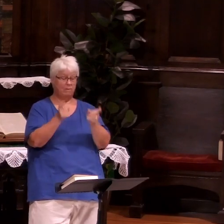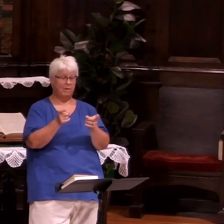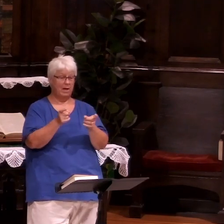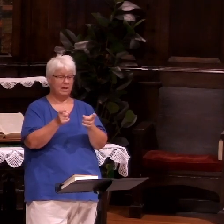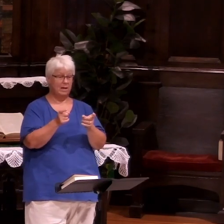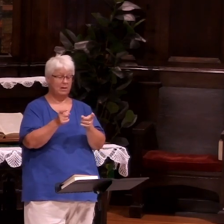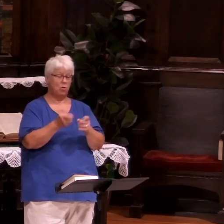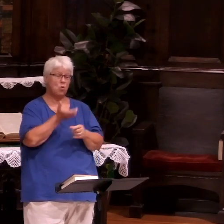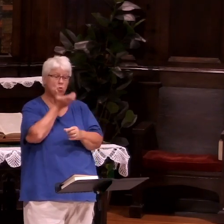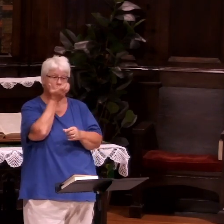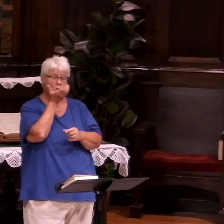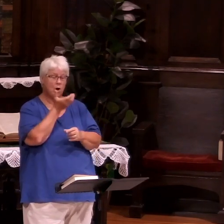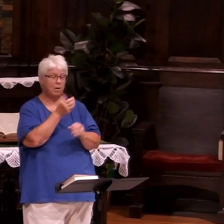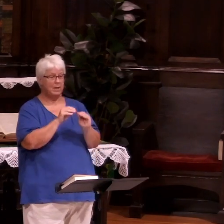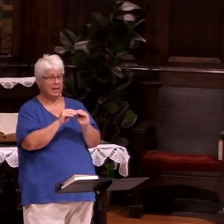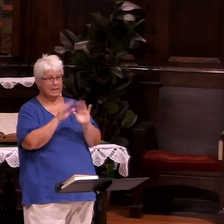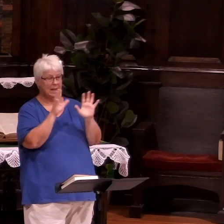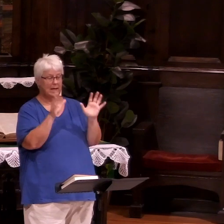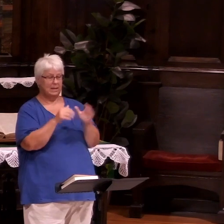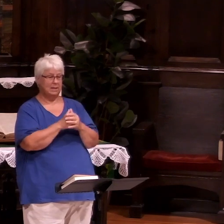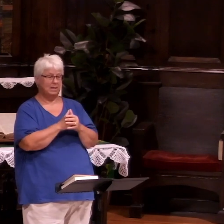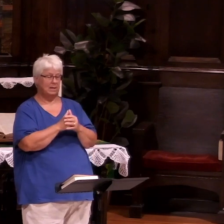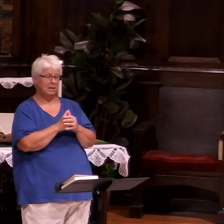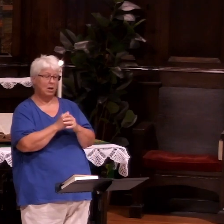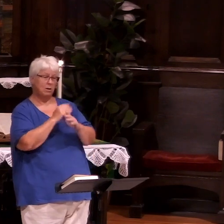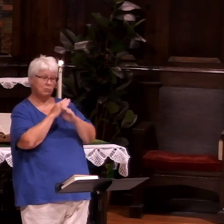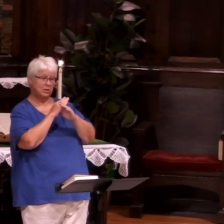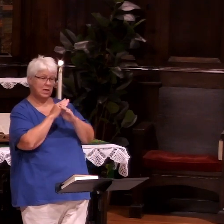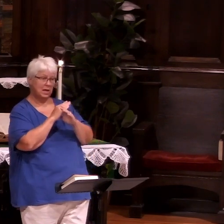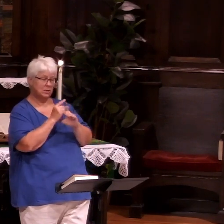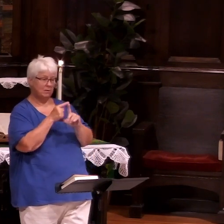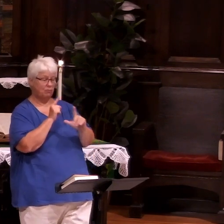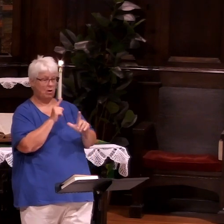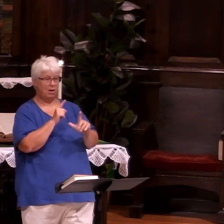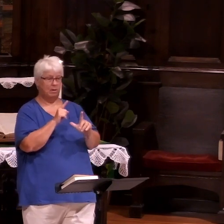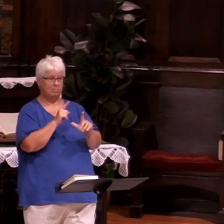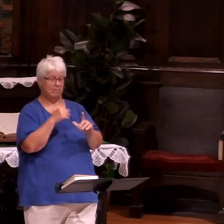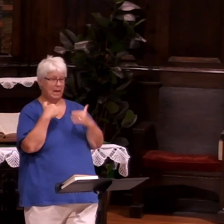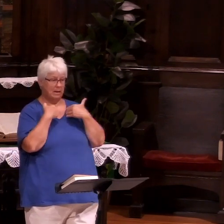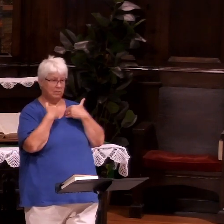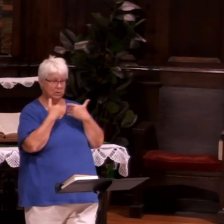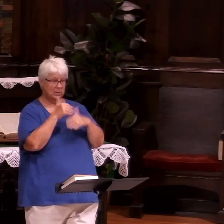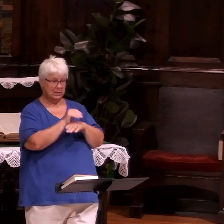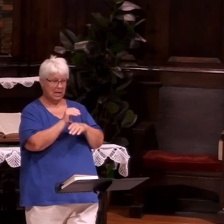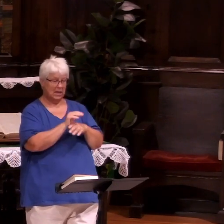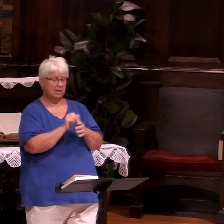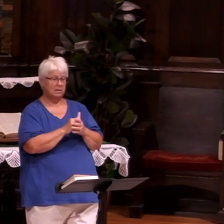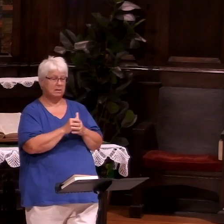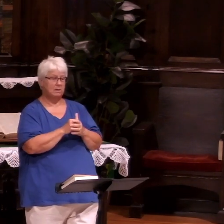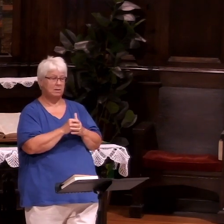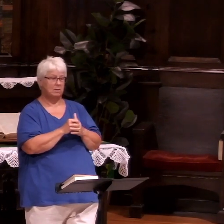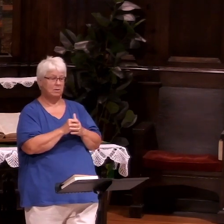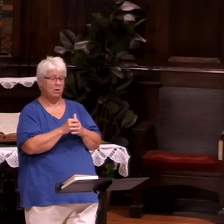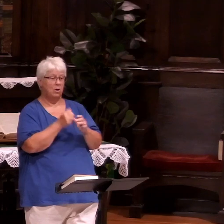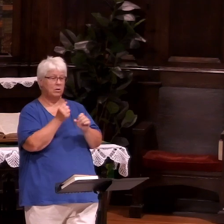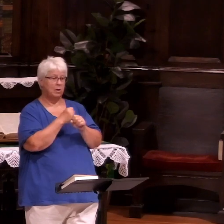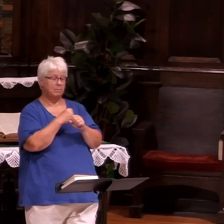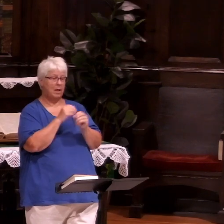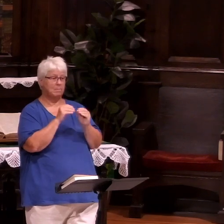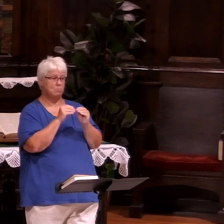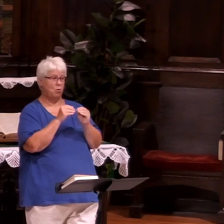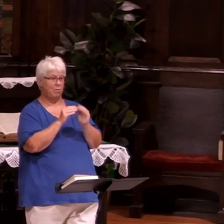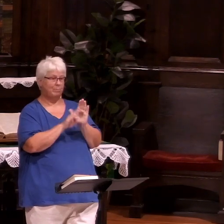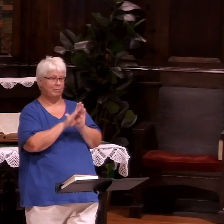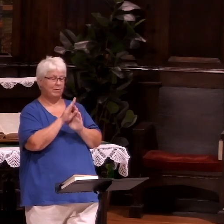a source of warmth and lighting, protection from predators, especially at night. It was a way to create more